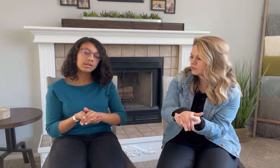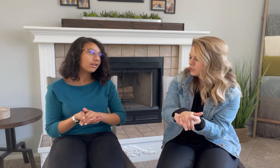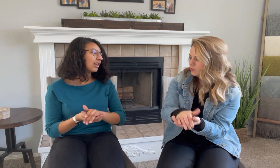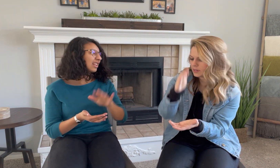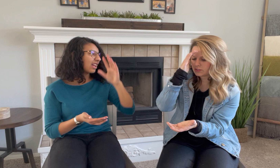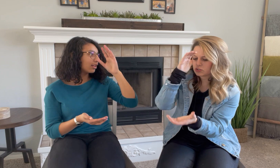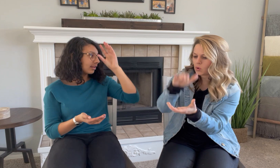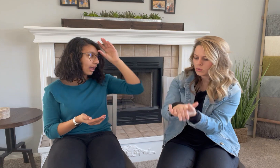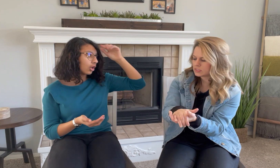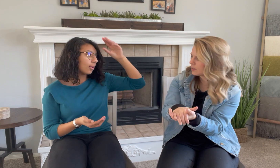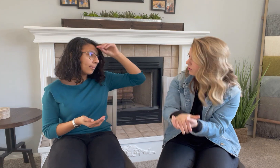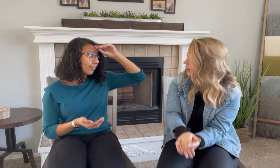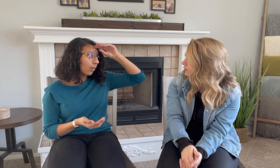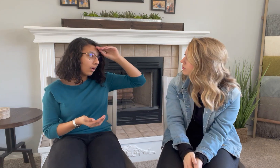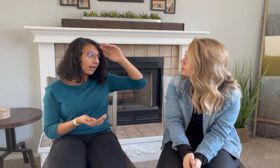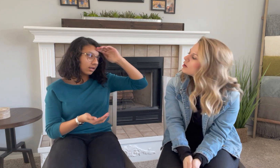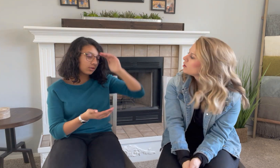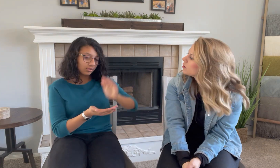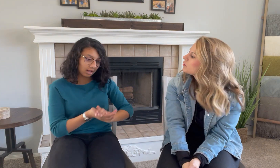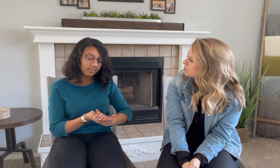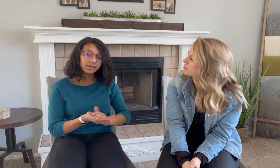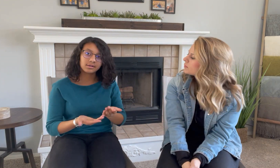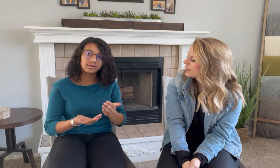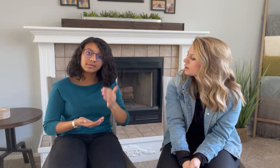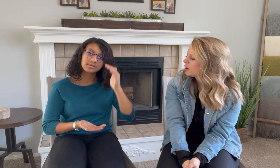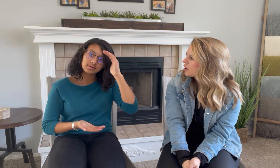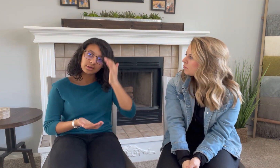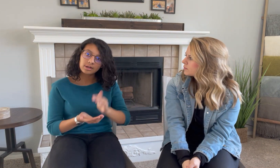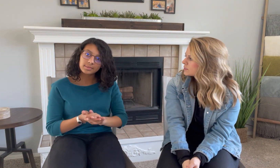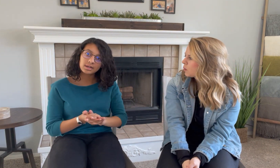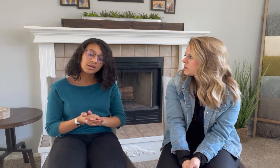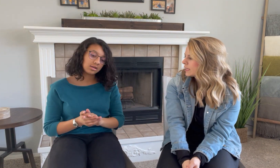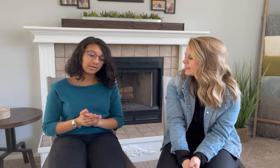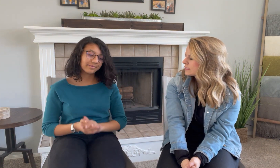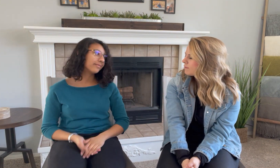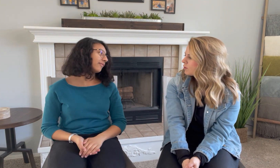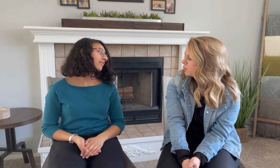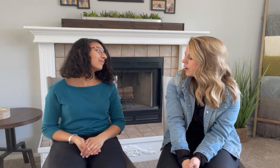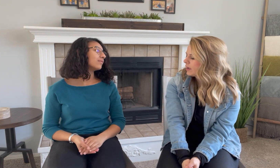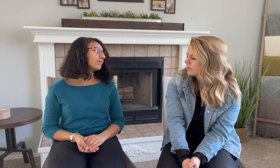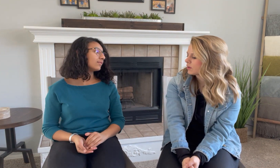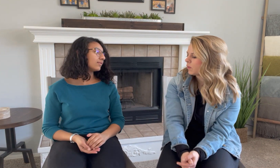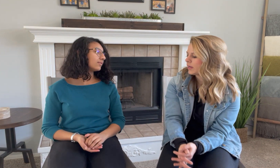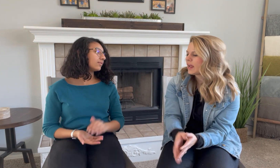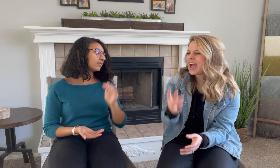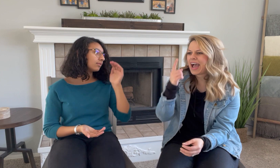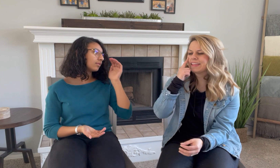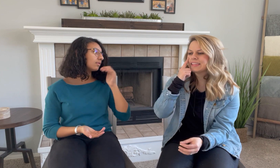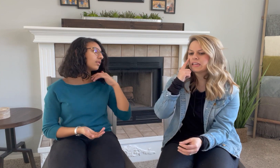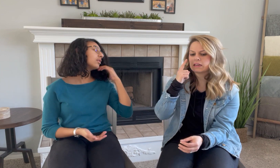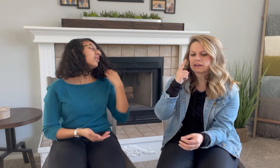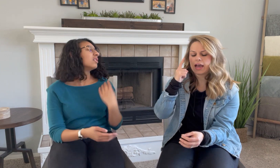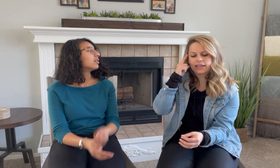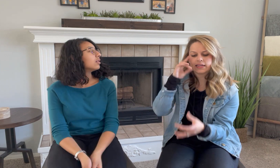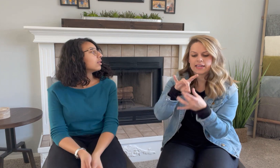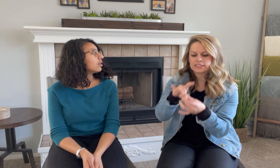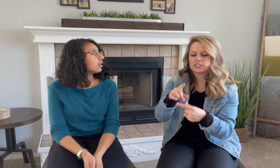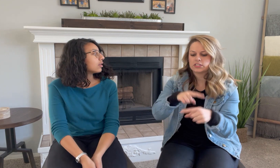to, and it just holds the other hand. Like this, almost like the sign for boy, and then going in. I think I connect it to the